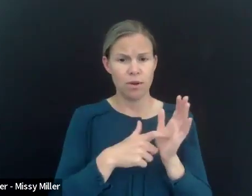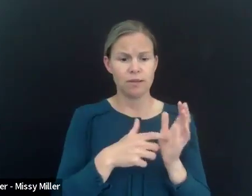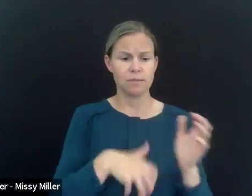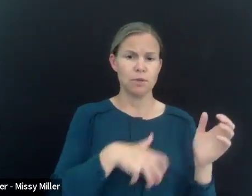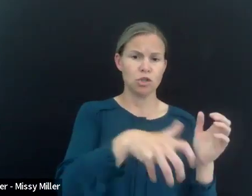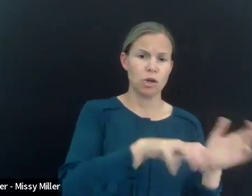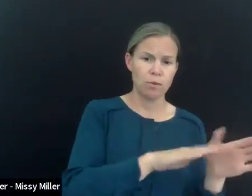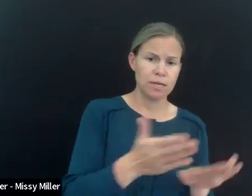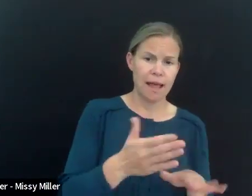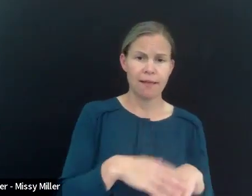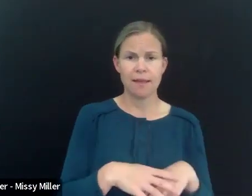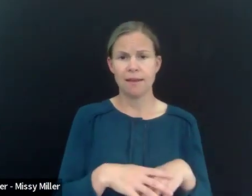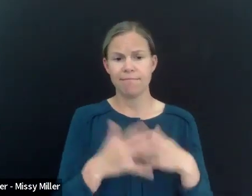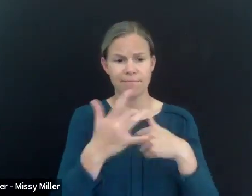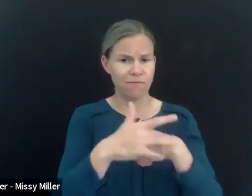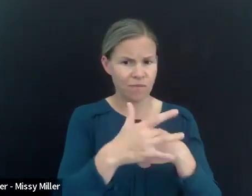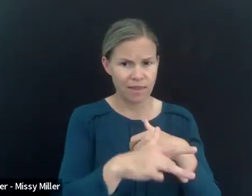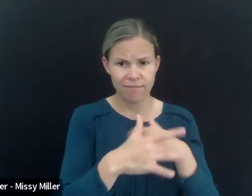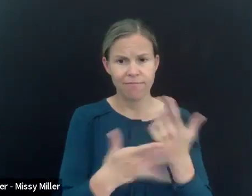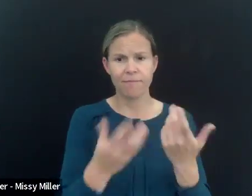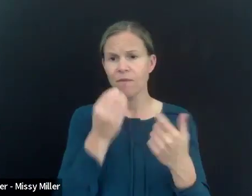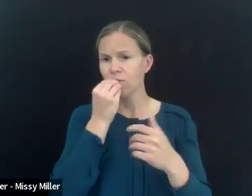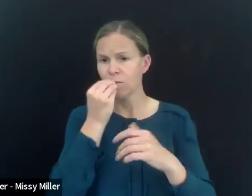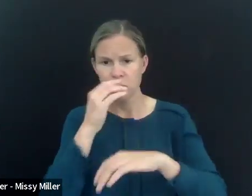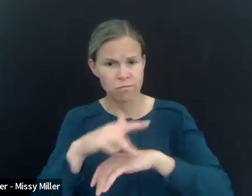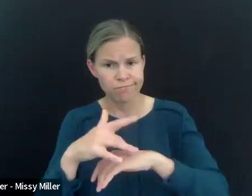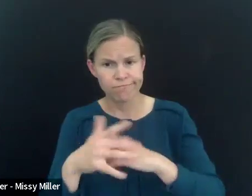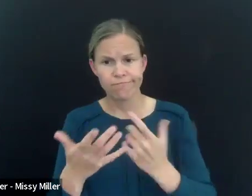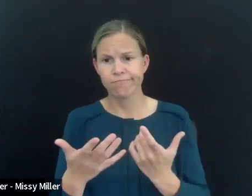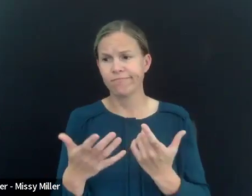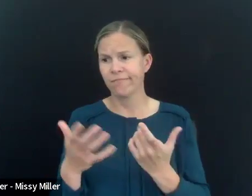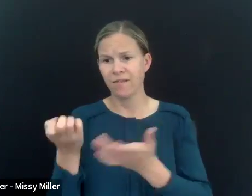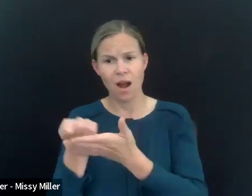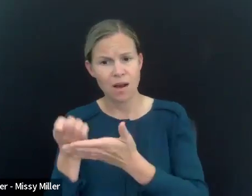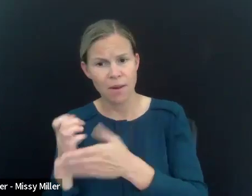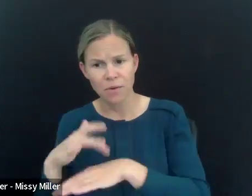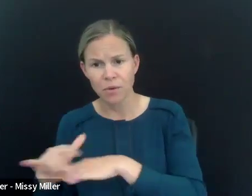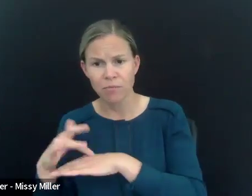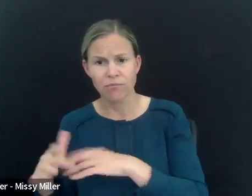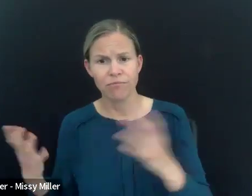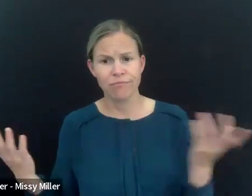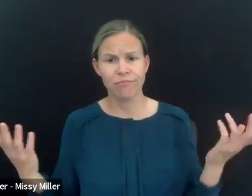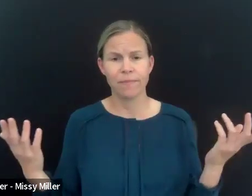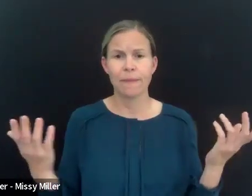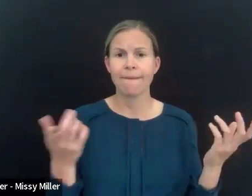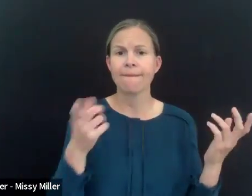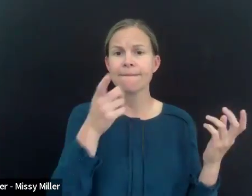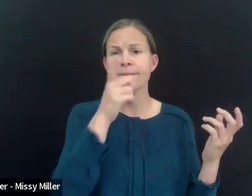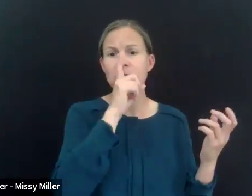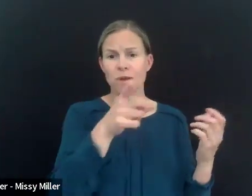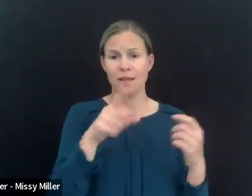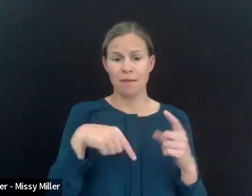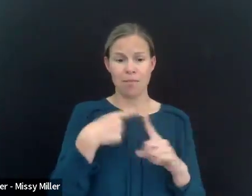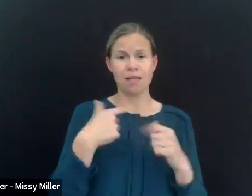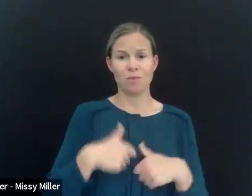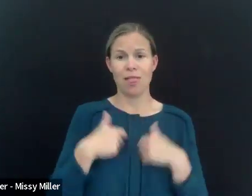of course, maternal deserts, food deserts, environmental deserts, all of these things. And then we're in a region where that gets hit by storms,